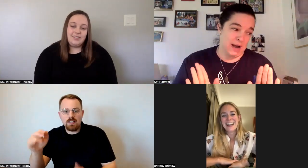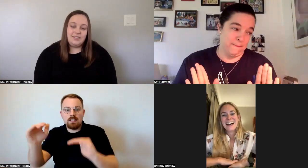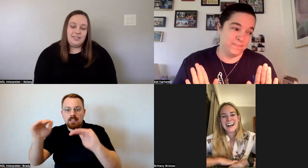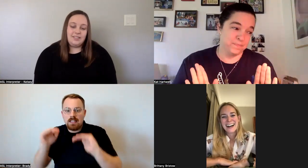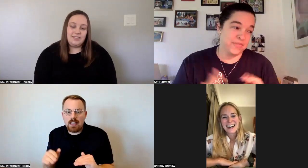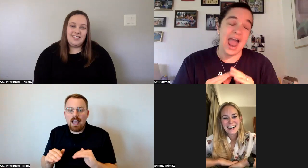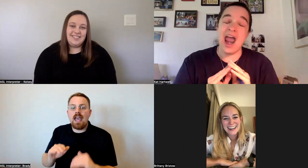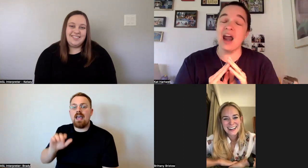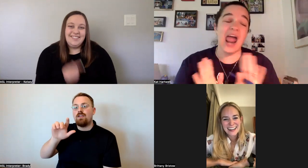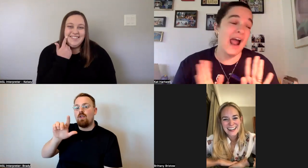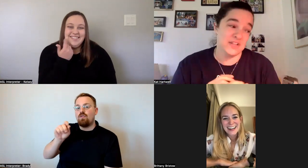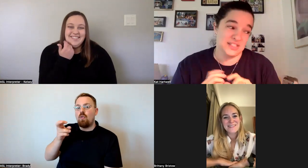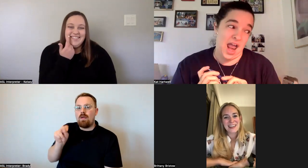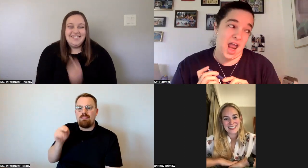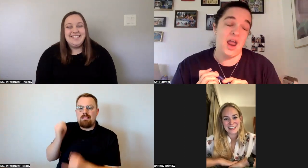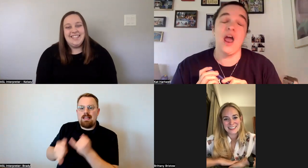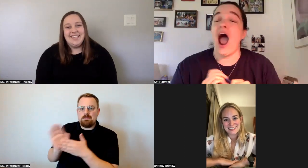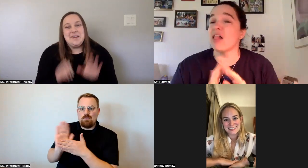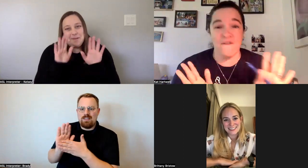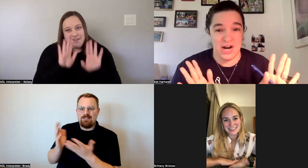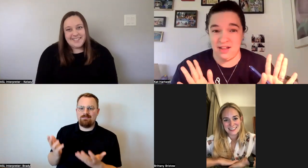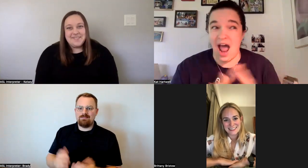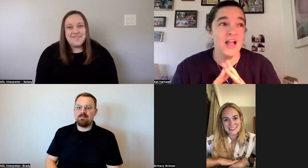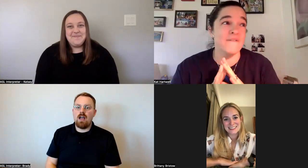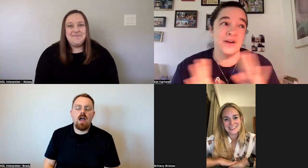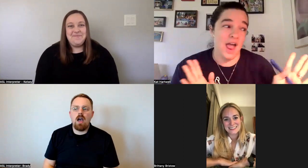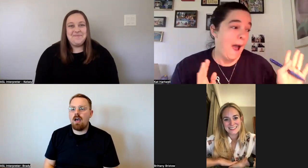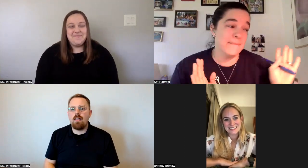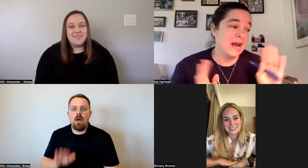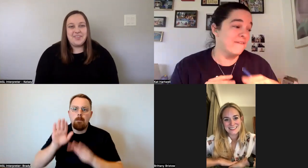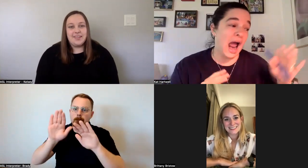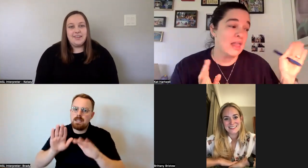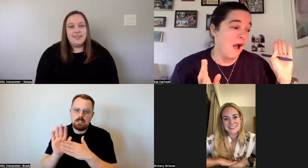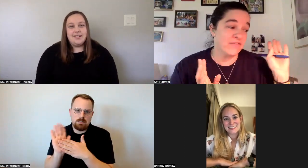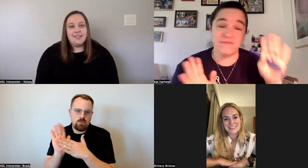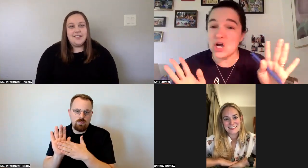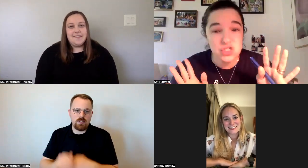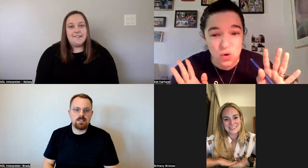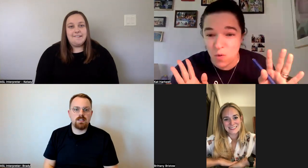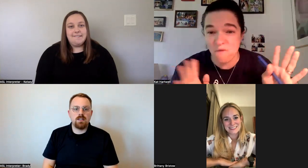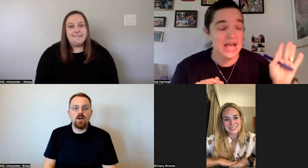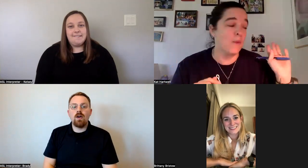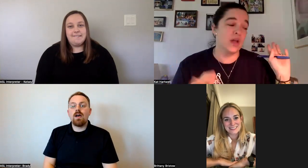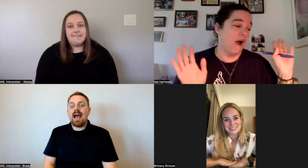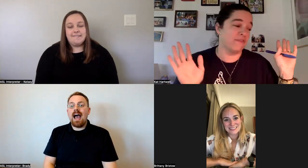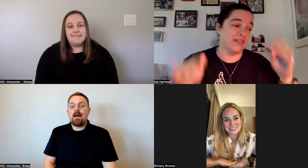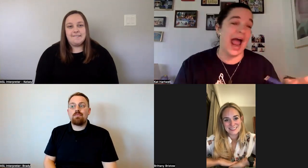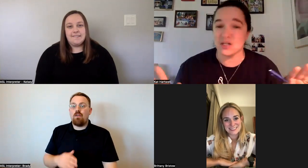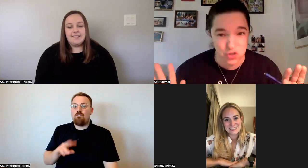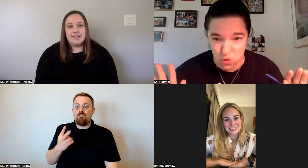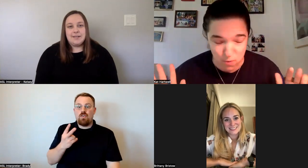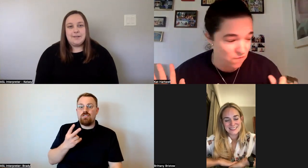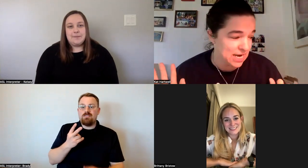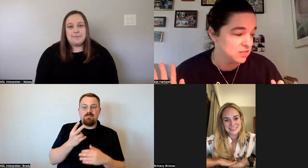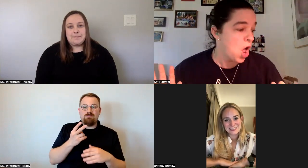Lauren's Dream. And I have to say, I love it. I mean, if I love the first two movies, I will love the